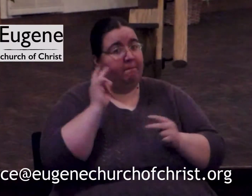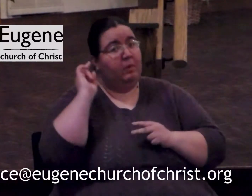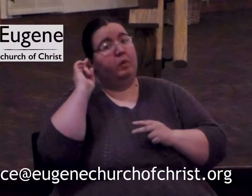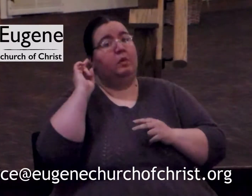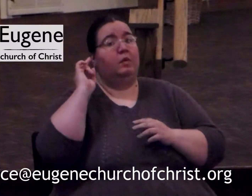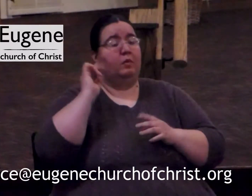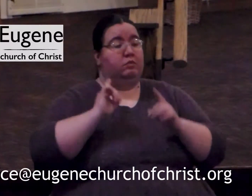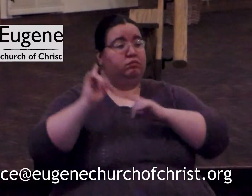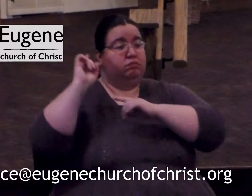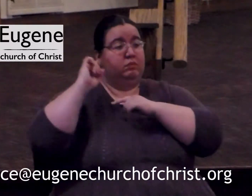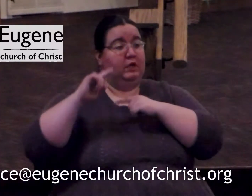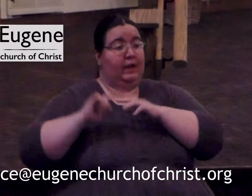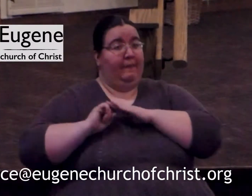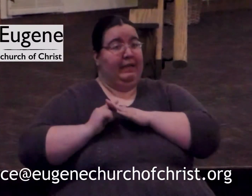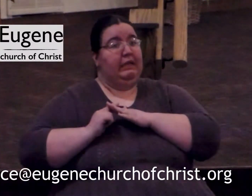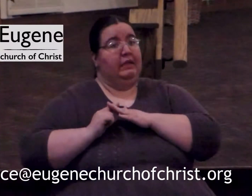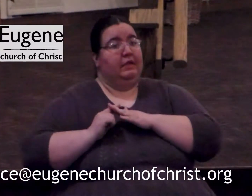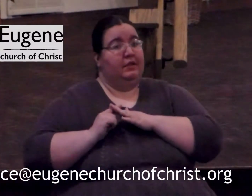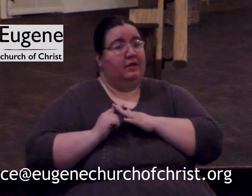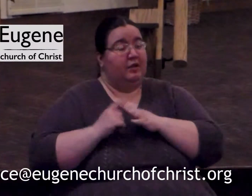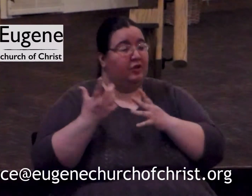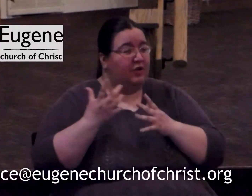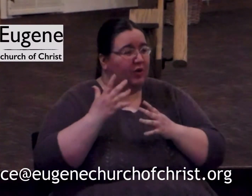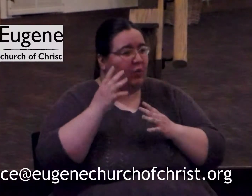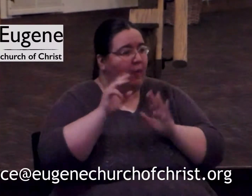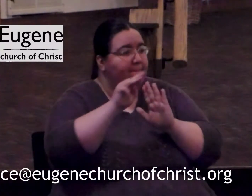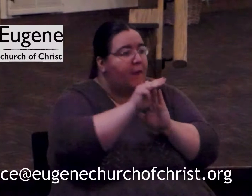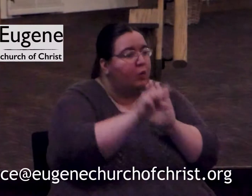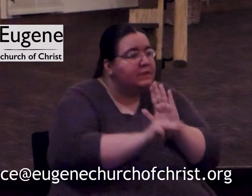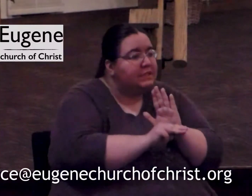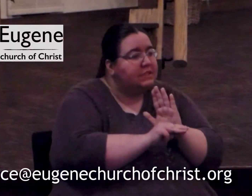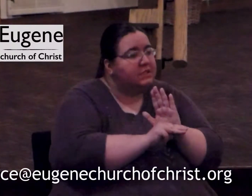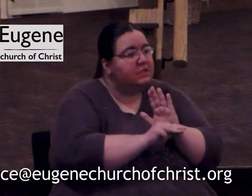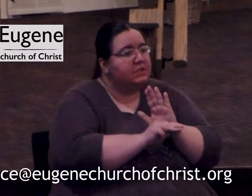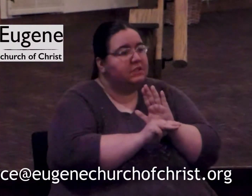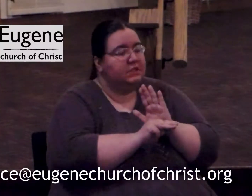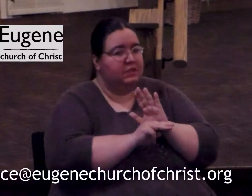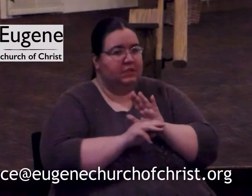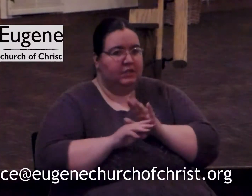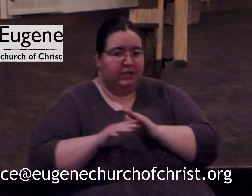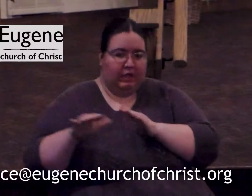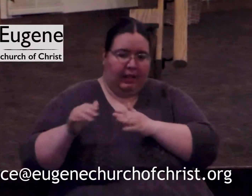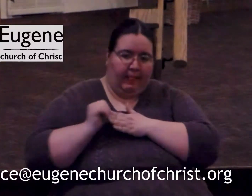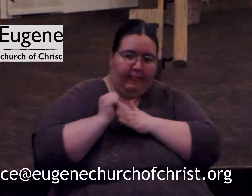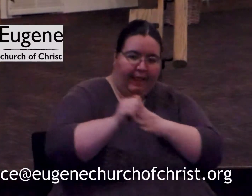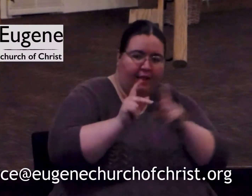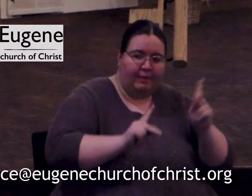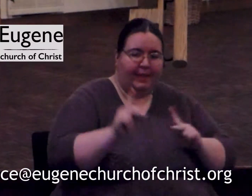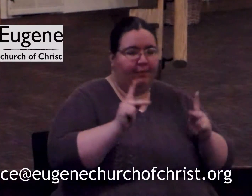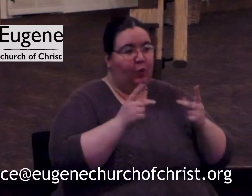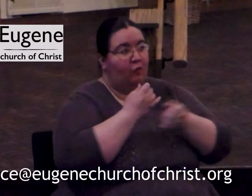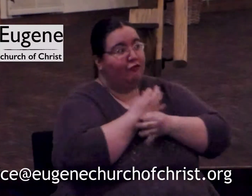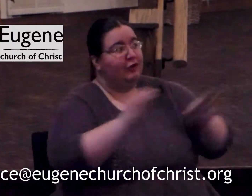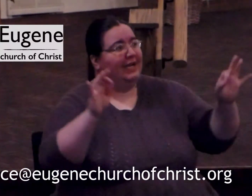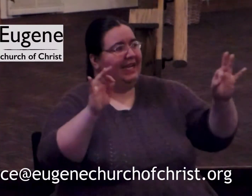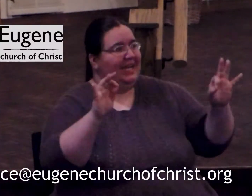We could take it to the story of Moses, and they're freed, and then they start grumbling because the food is boring, or they don't like the scenery